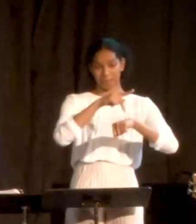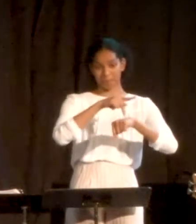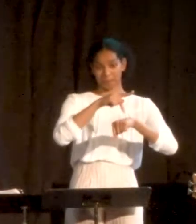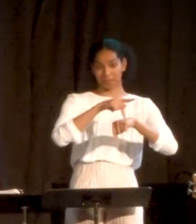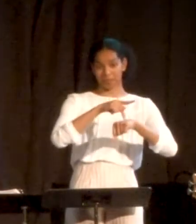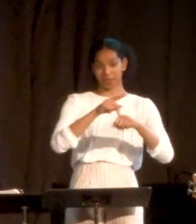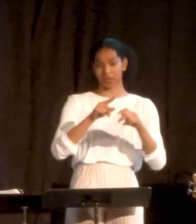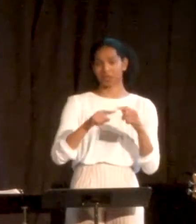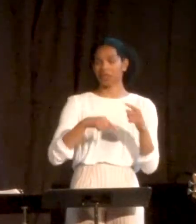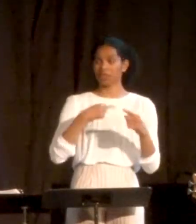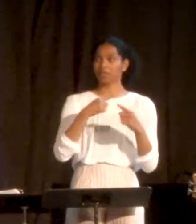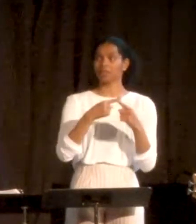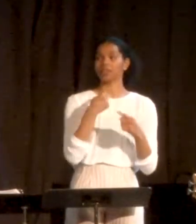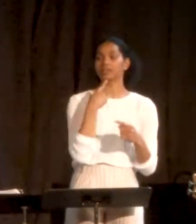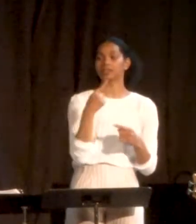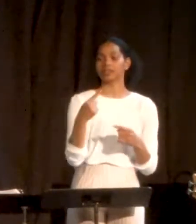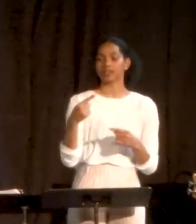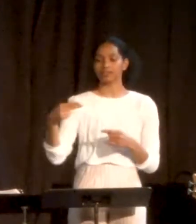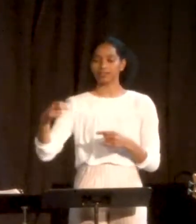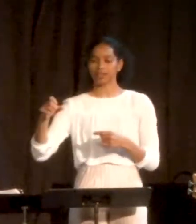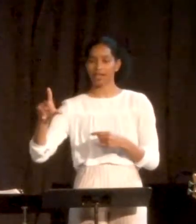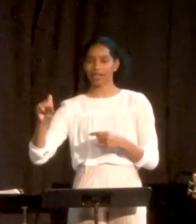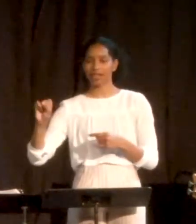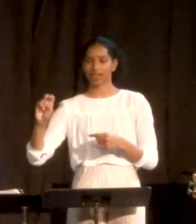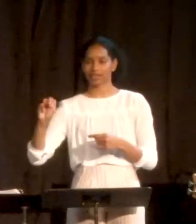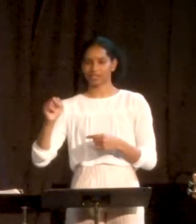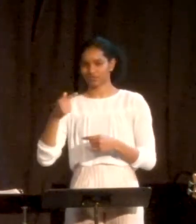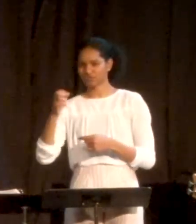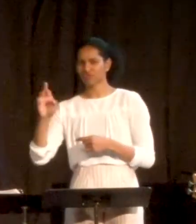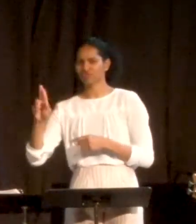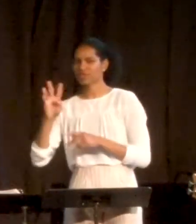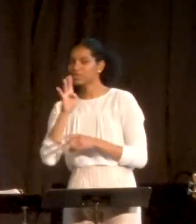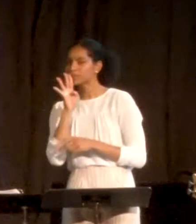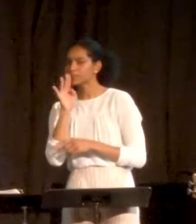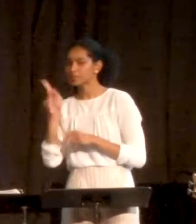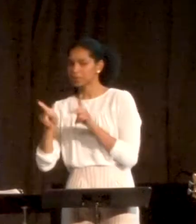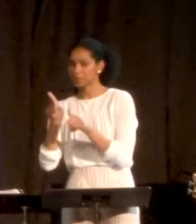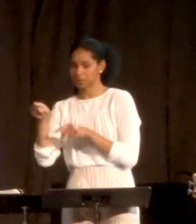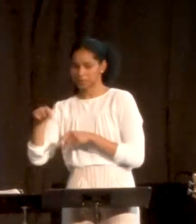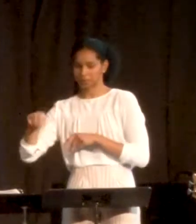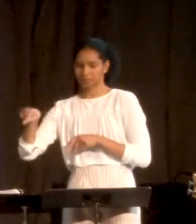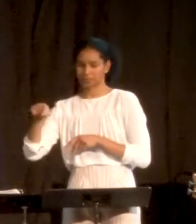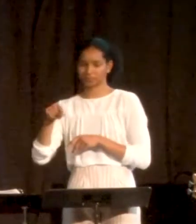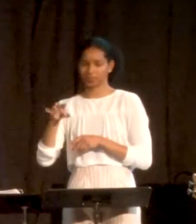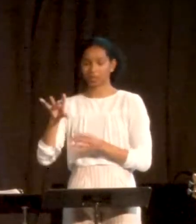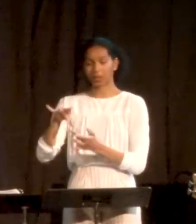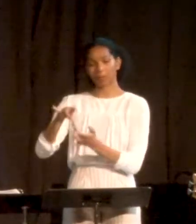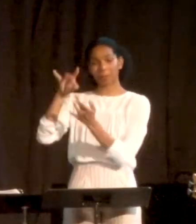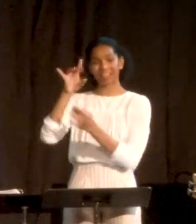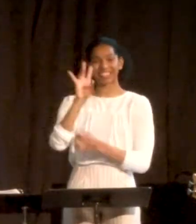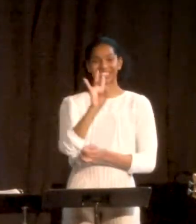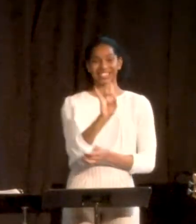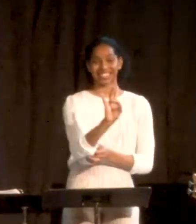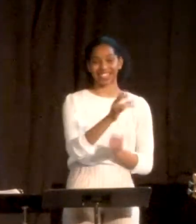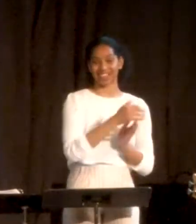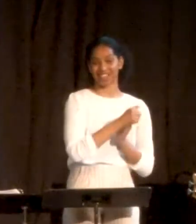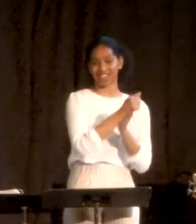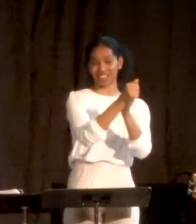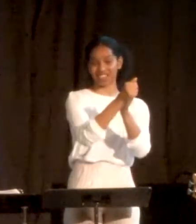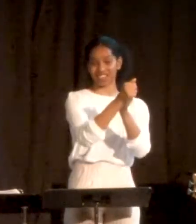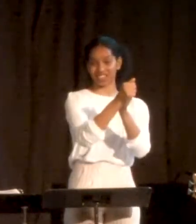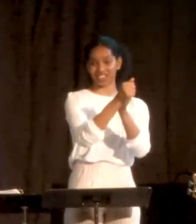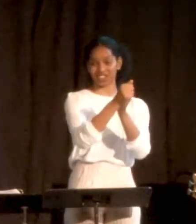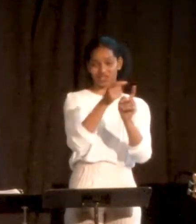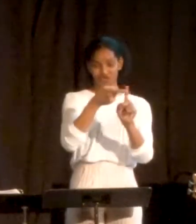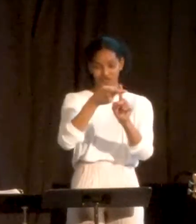the Hellenists, the Greek talkers, to pick seven leaders from among